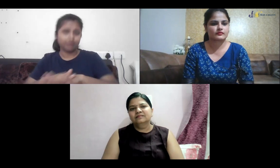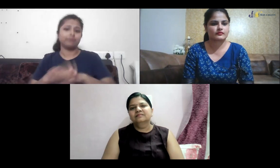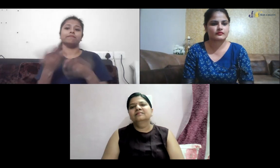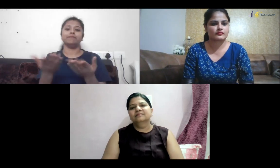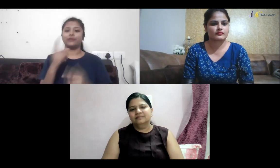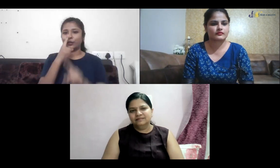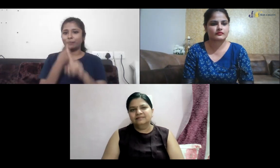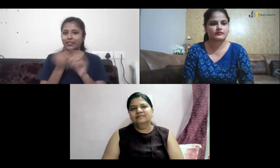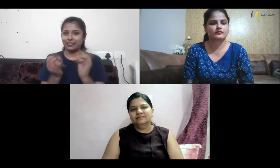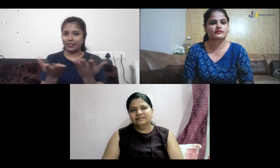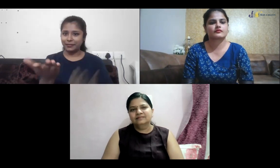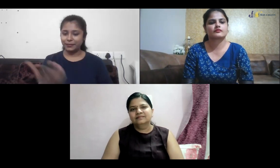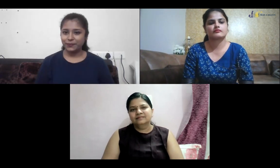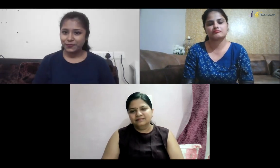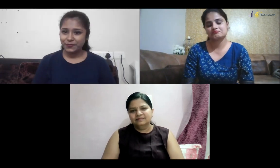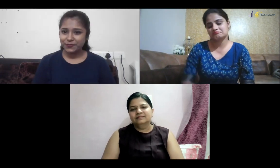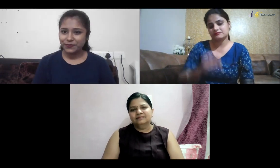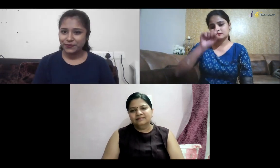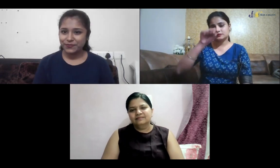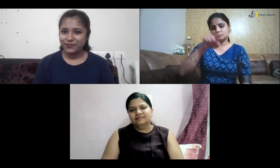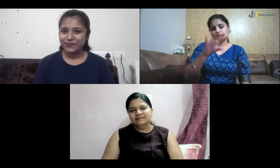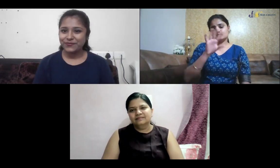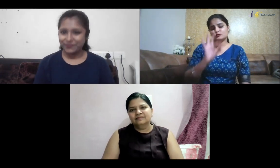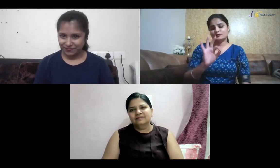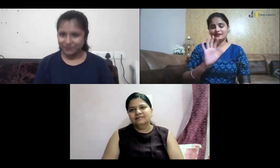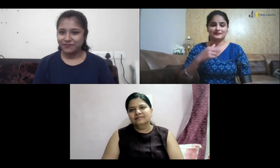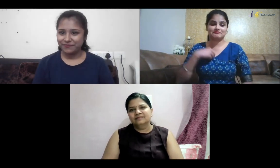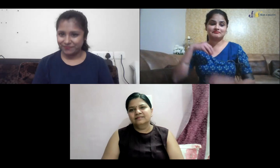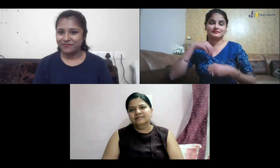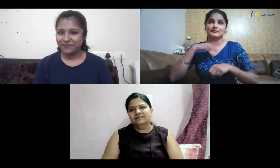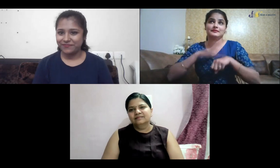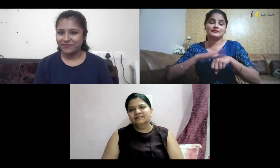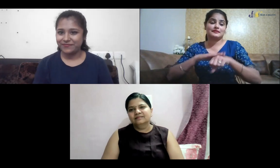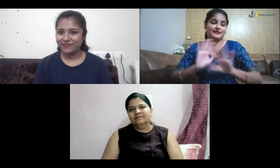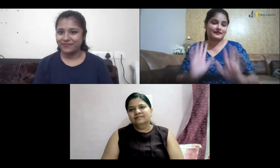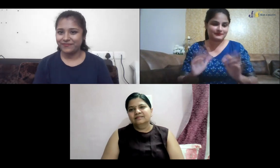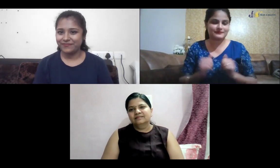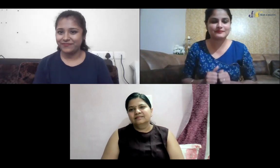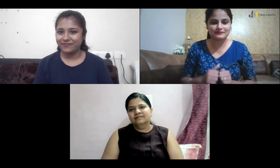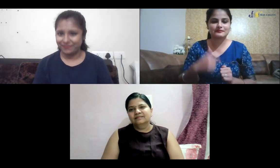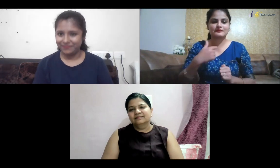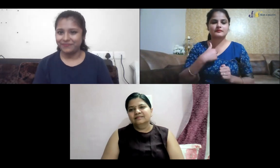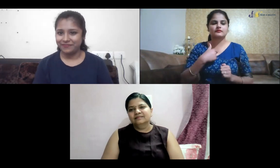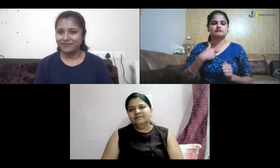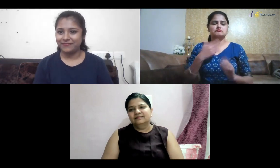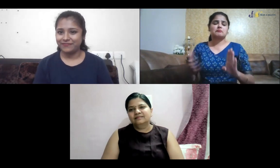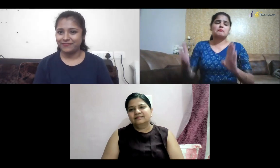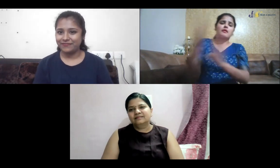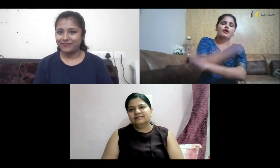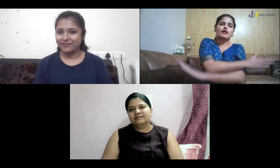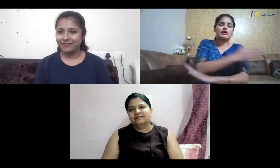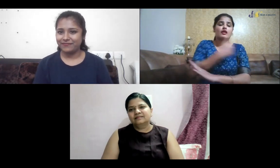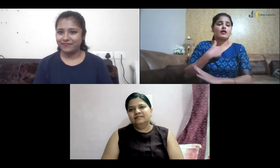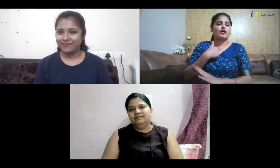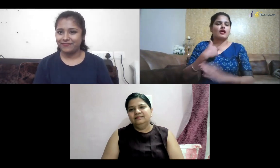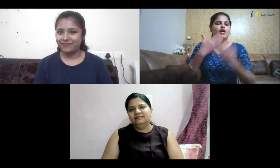Have you experiences like this? First, I will like to know from Kavita. Yeah, so I do